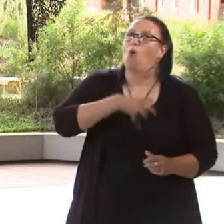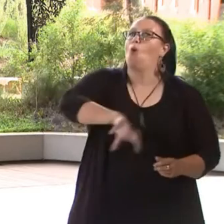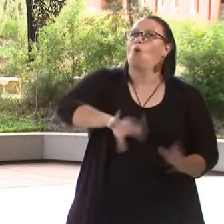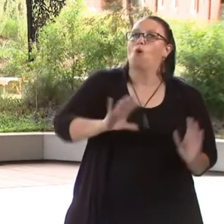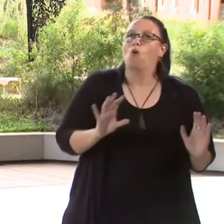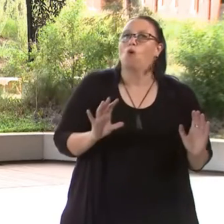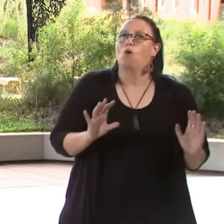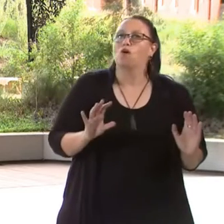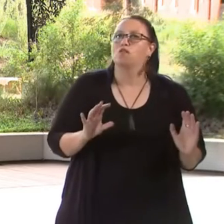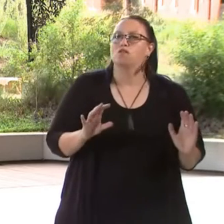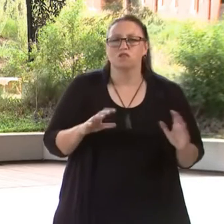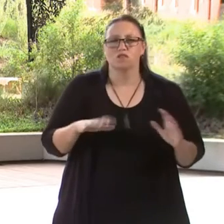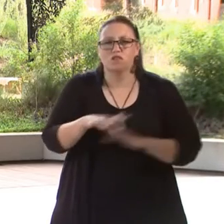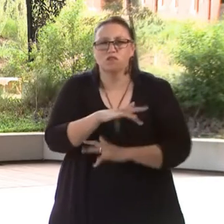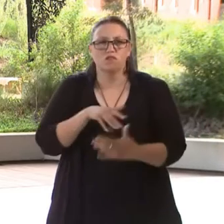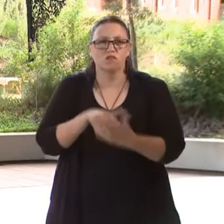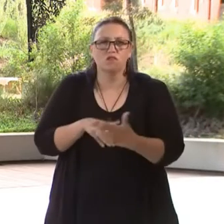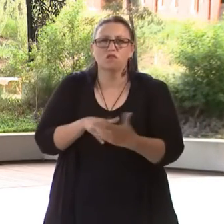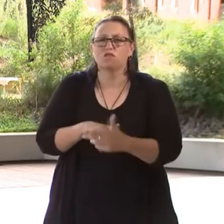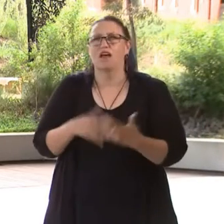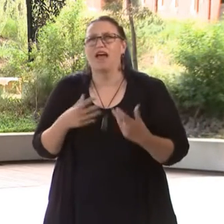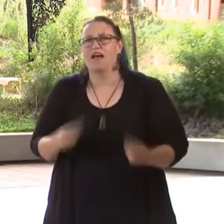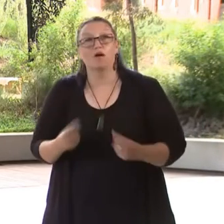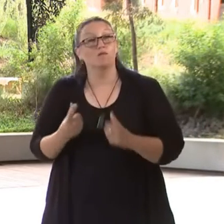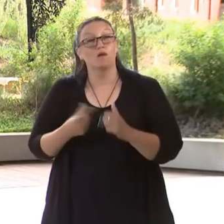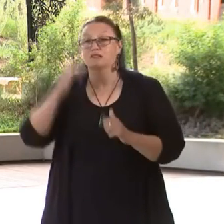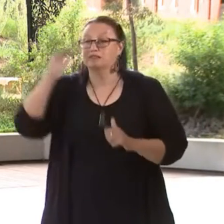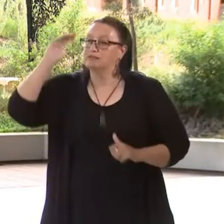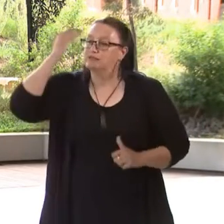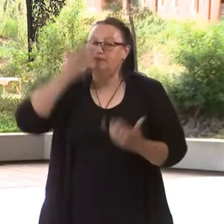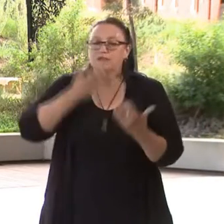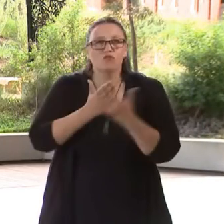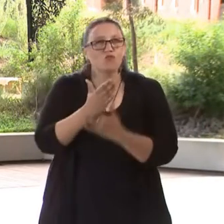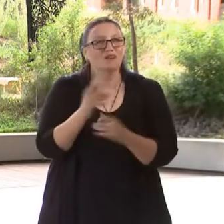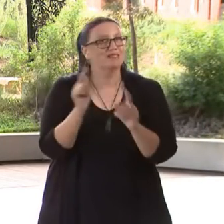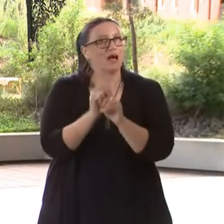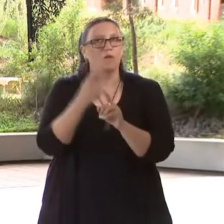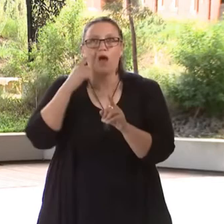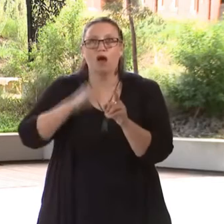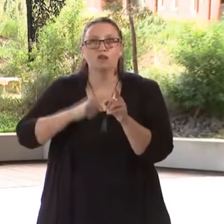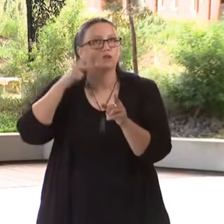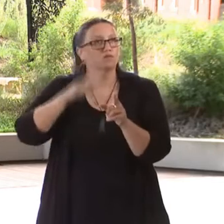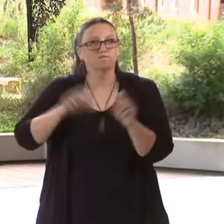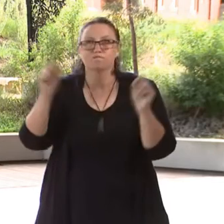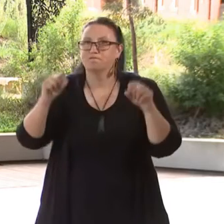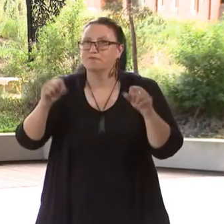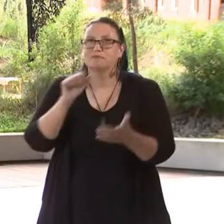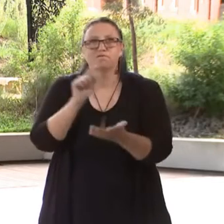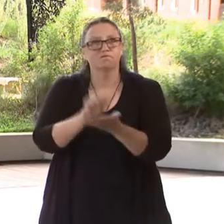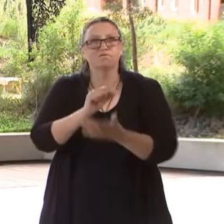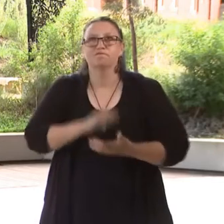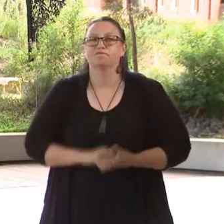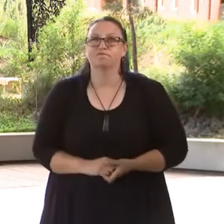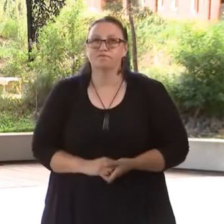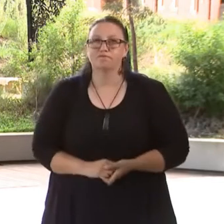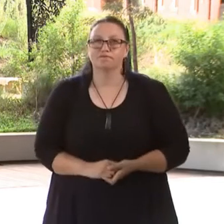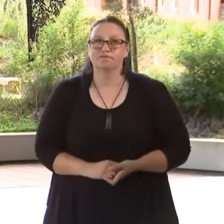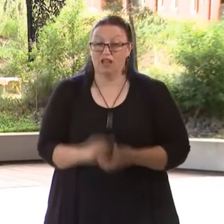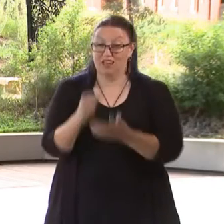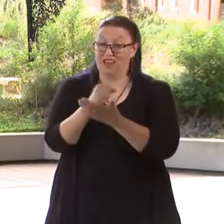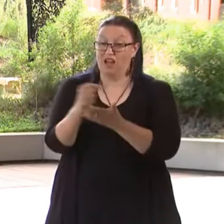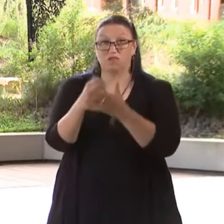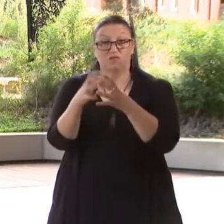state. But we are making our way through this, just like we've made our way through. The reality is the exponential increase in numbers